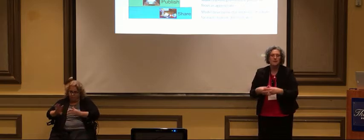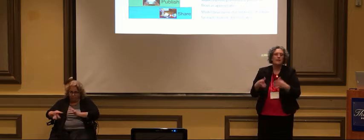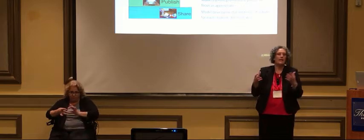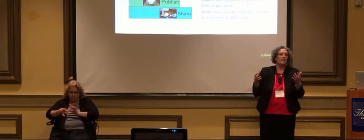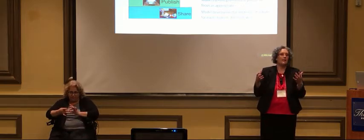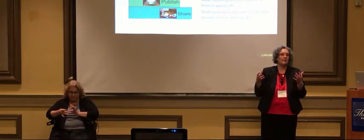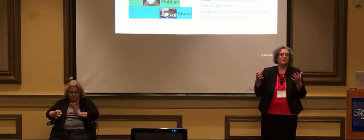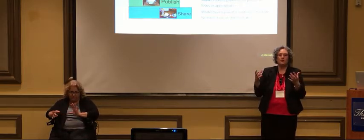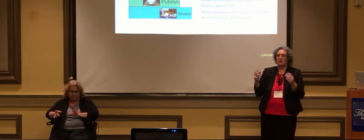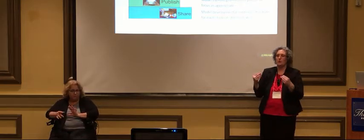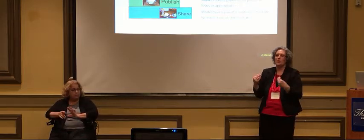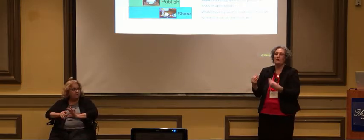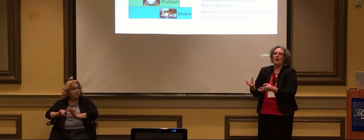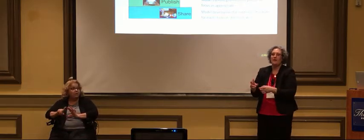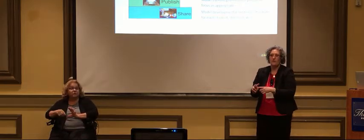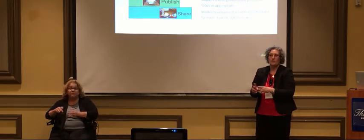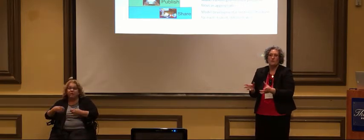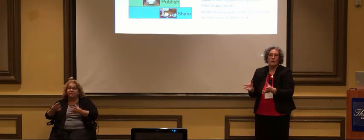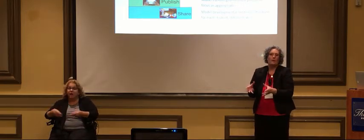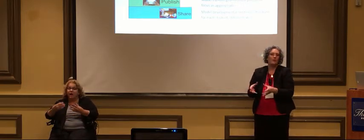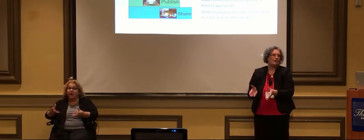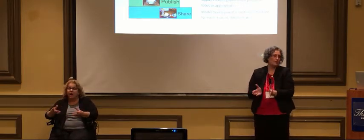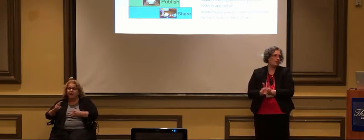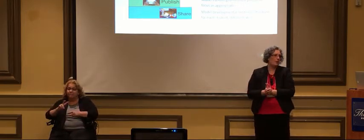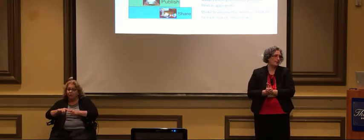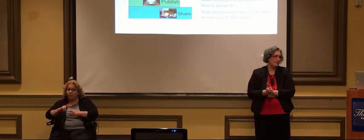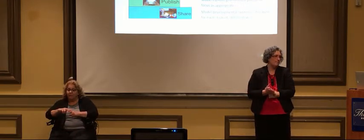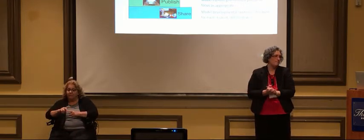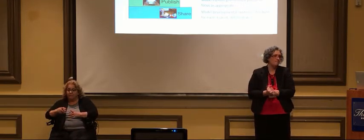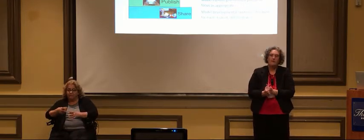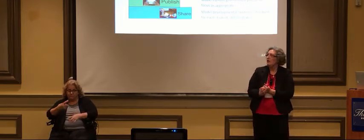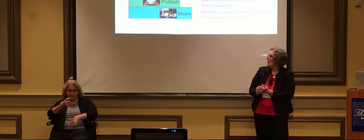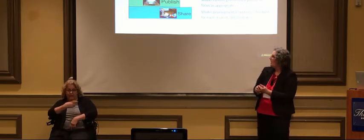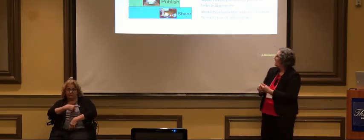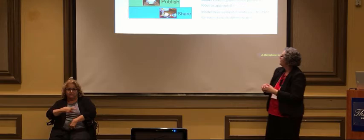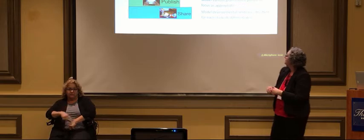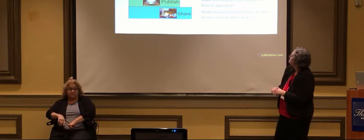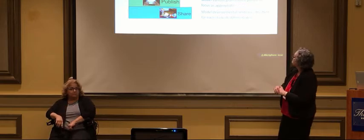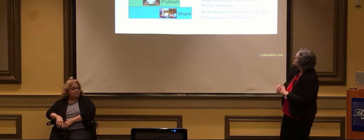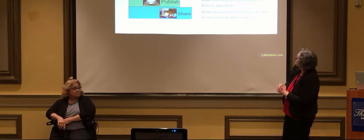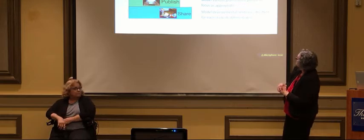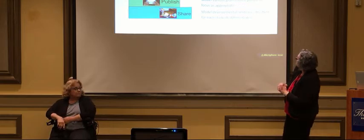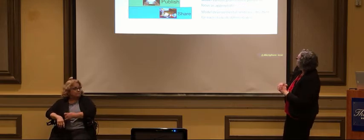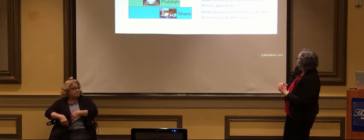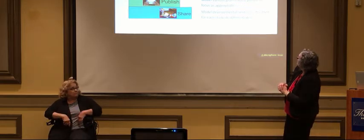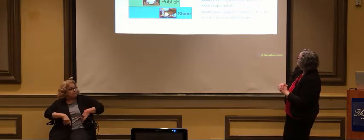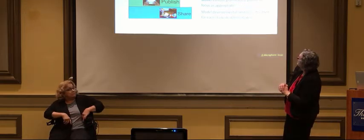are. It is just to provide that vocabulary that's requested.